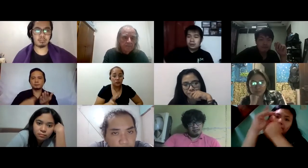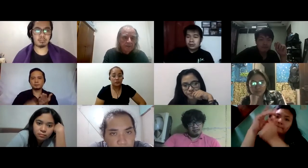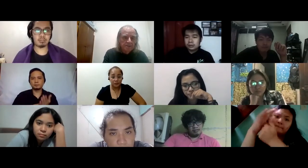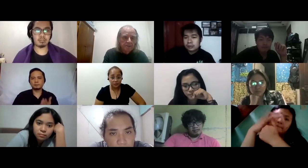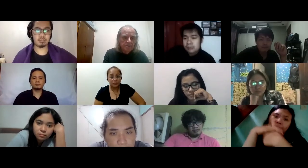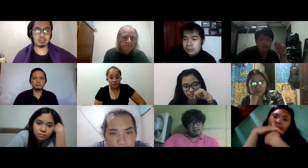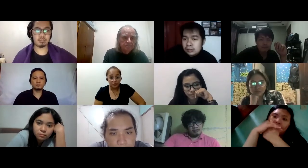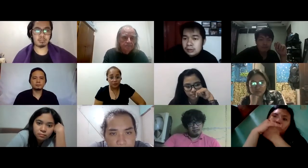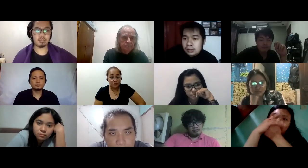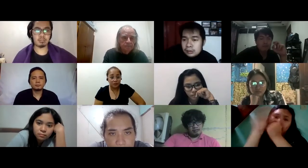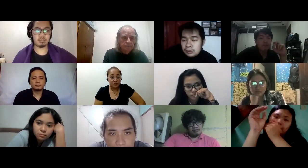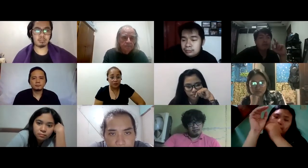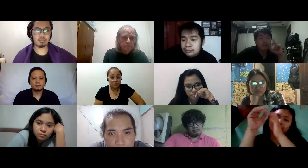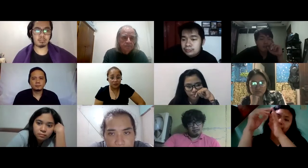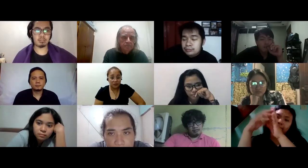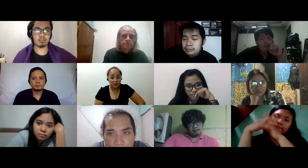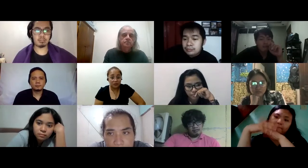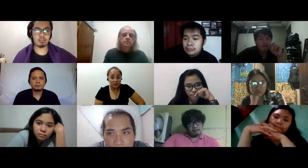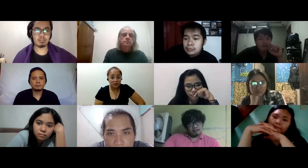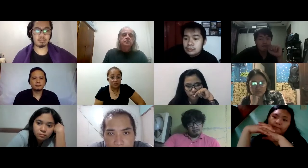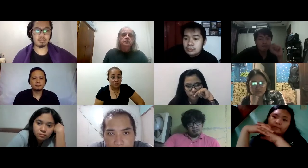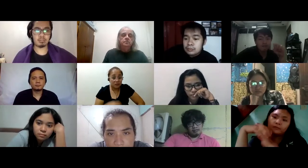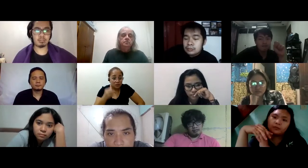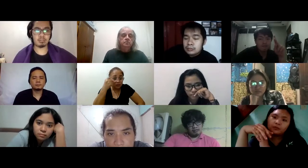Does that make sense?